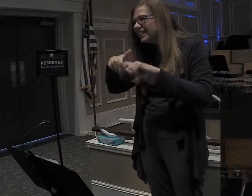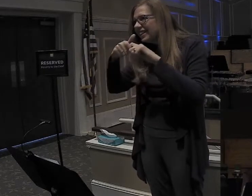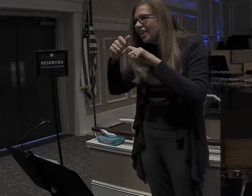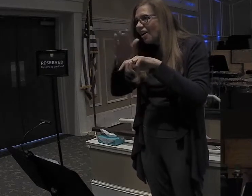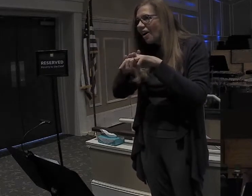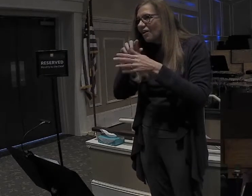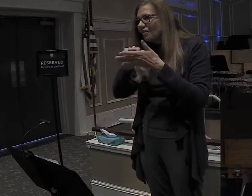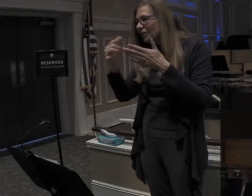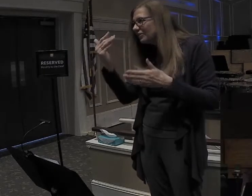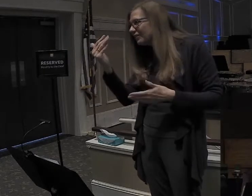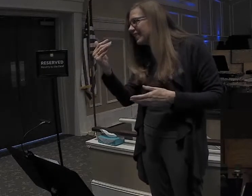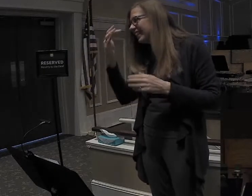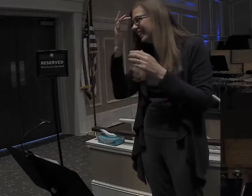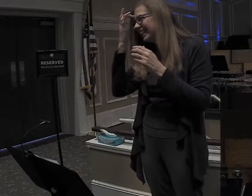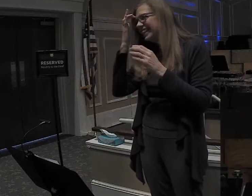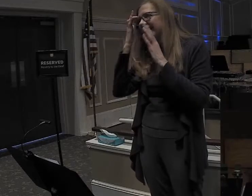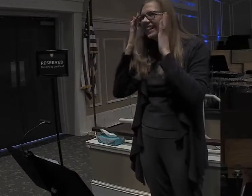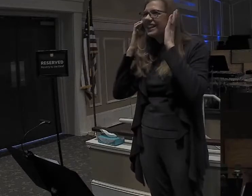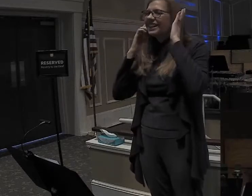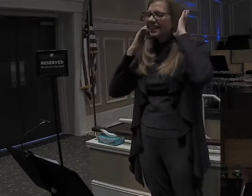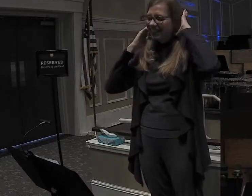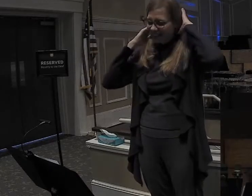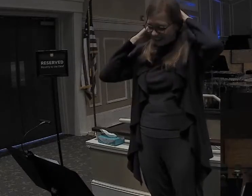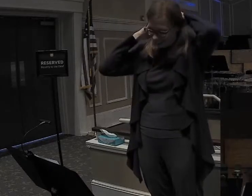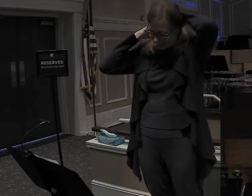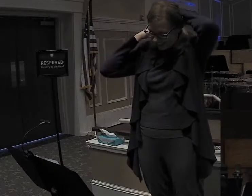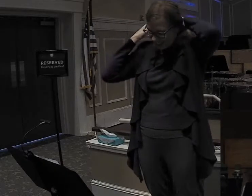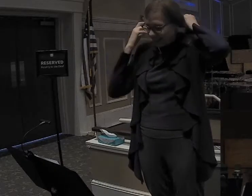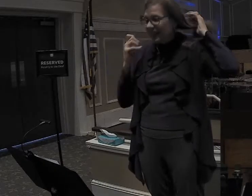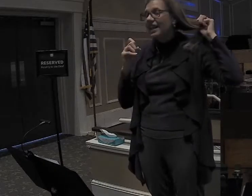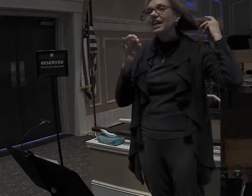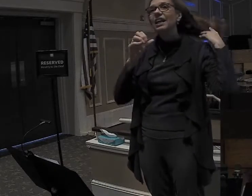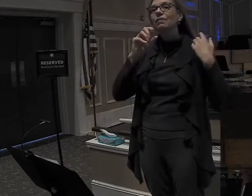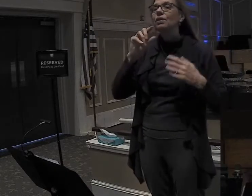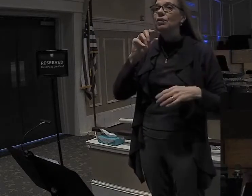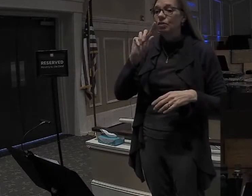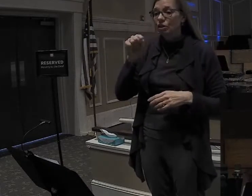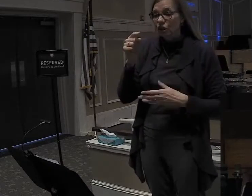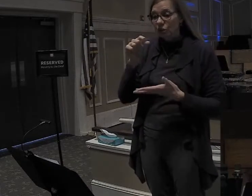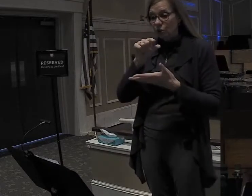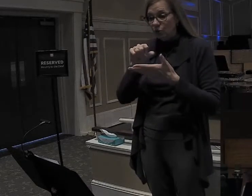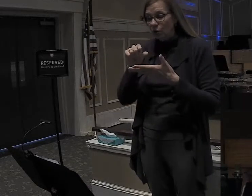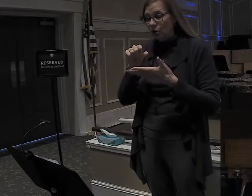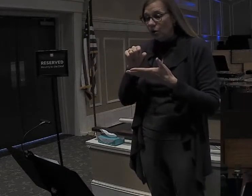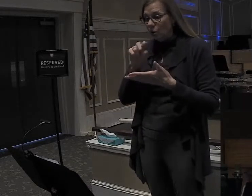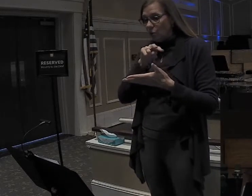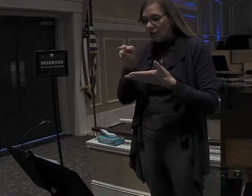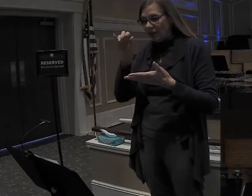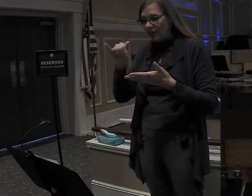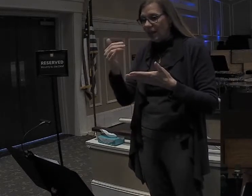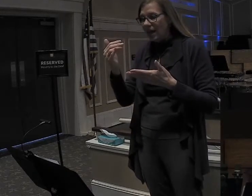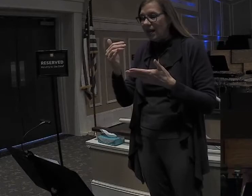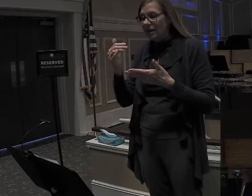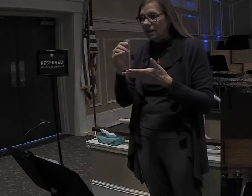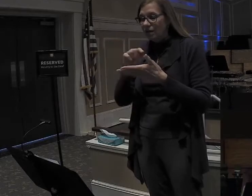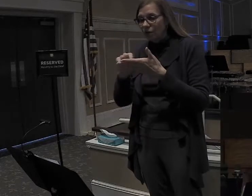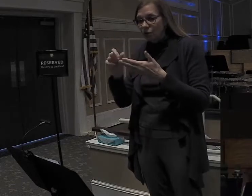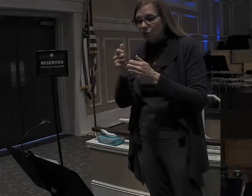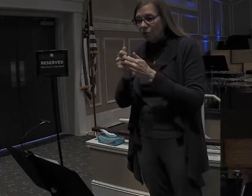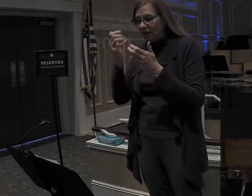Because if you just read that verse without the context of all of God's word, you would miss the fullness of the